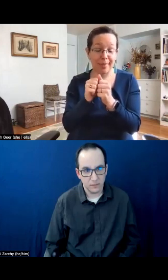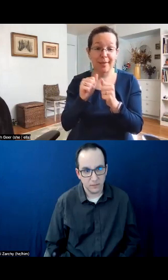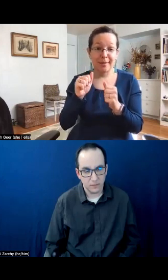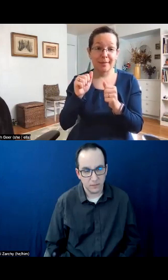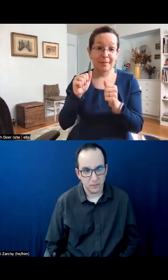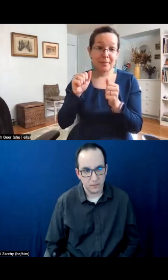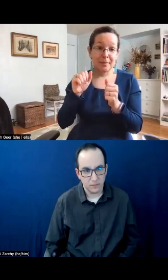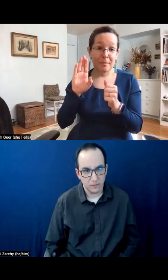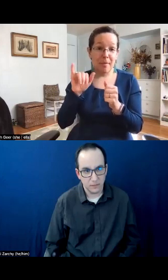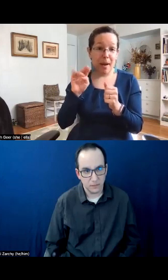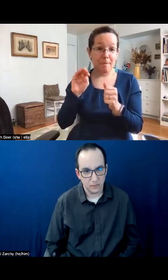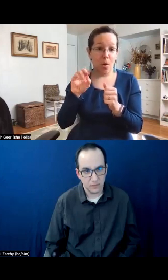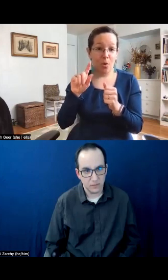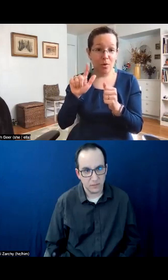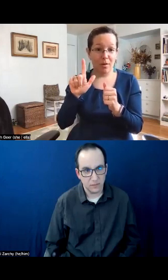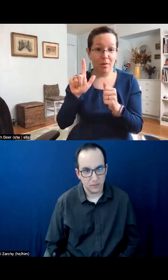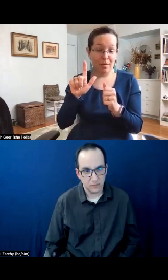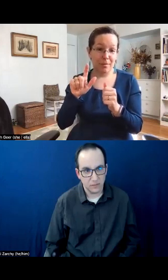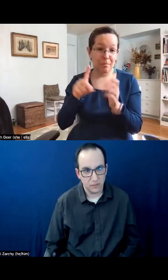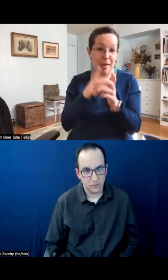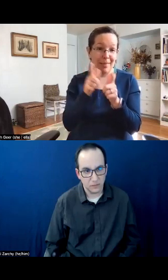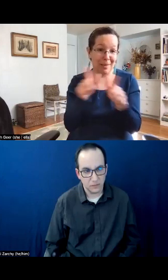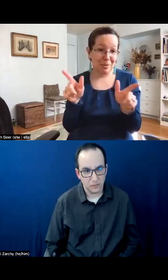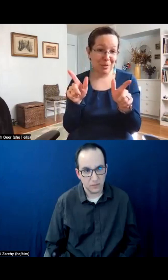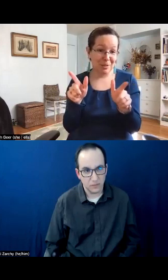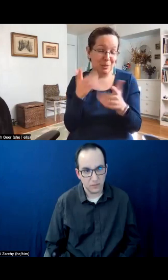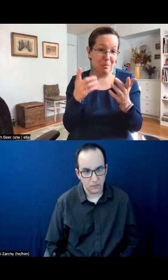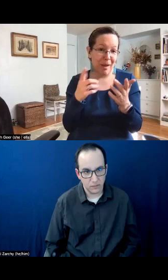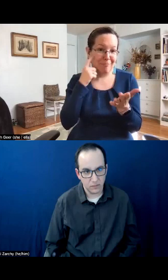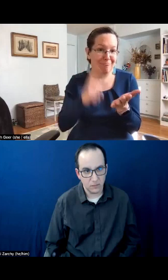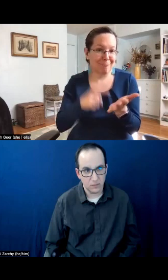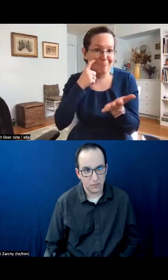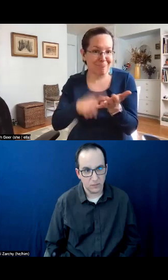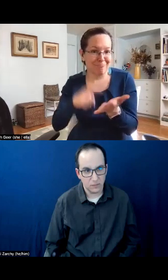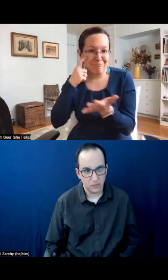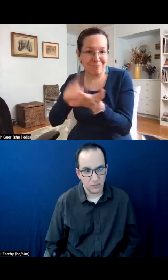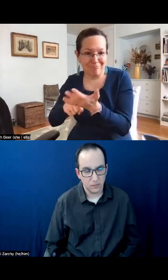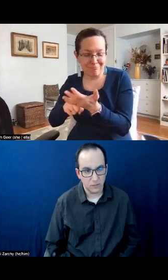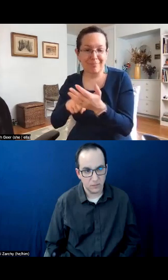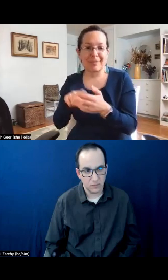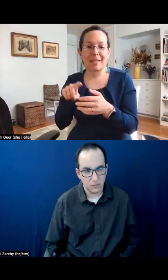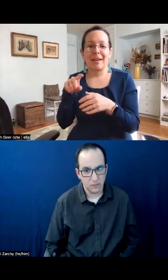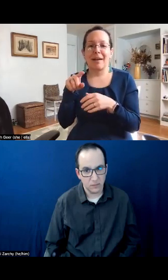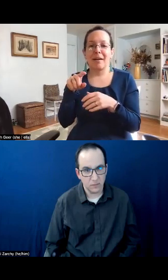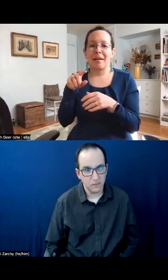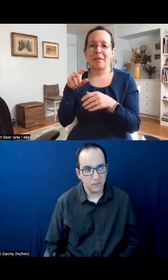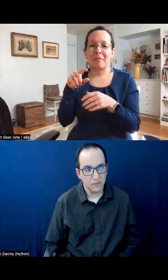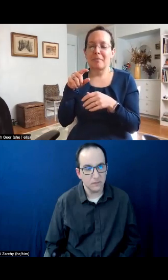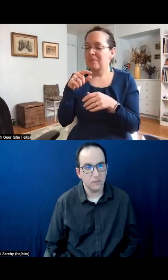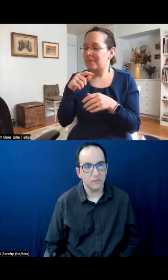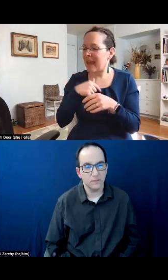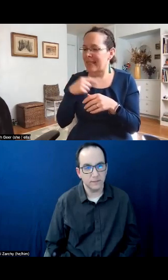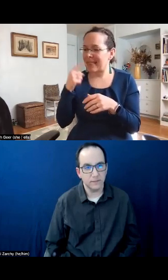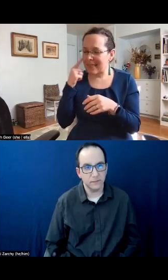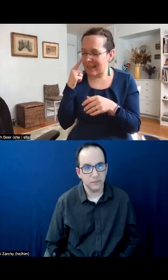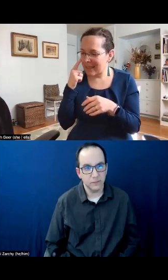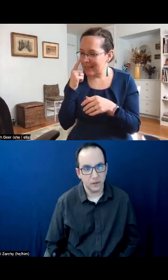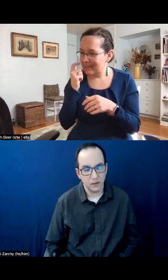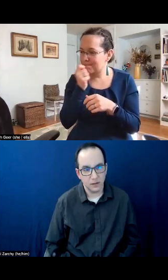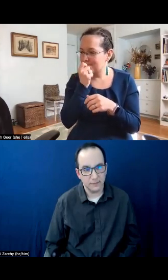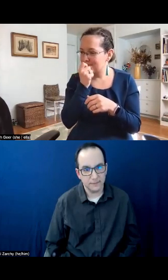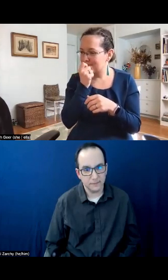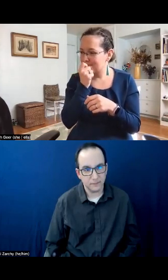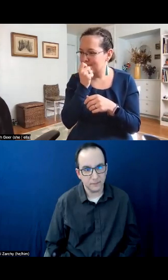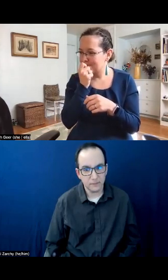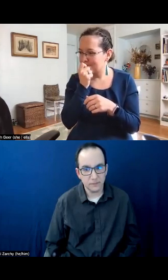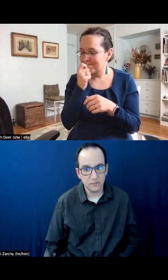for those who study or work with bimodal, bilingual children and populations, you may notice